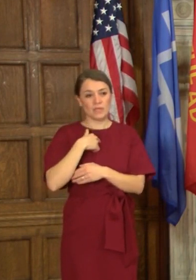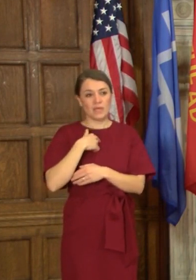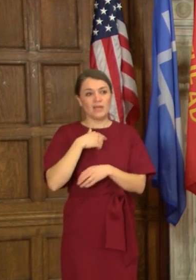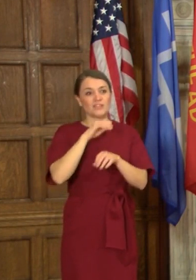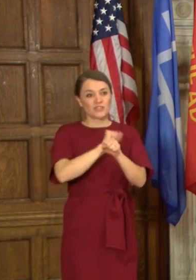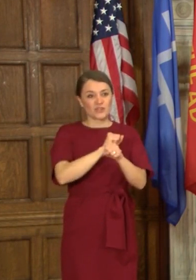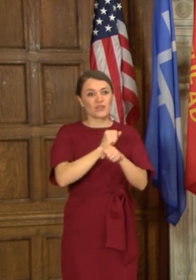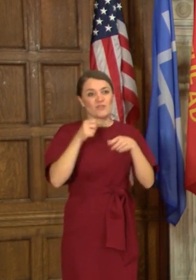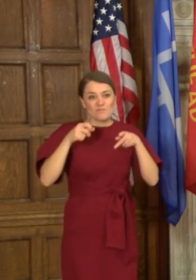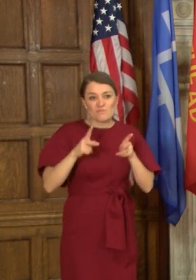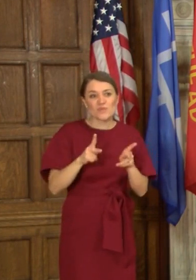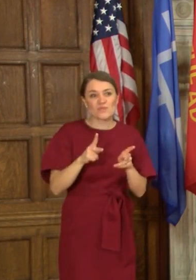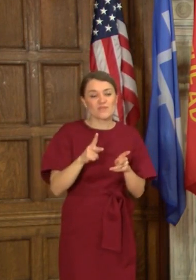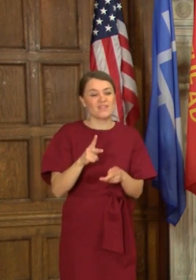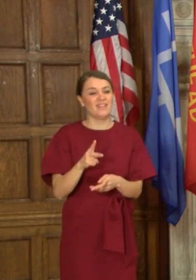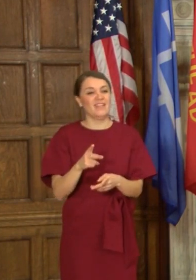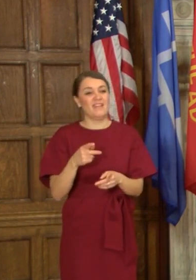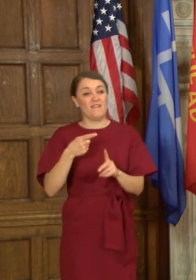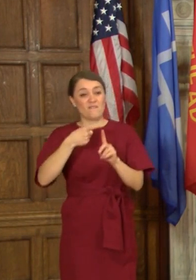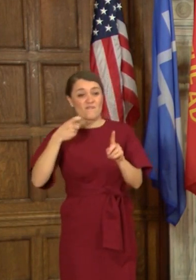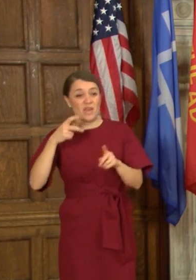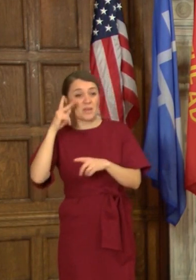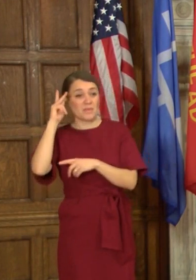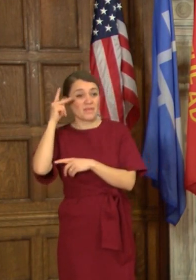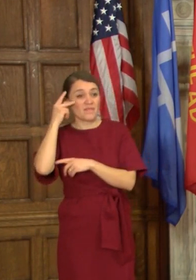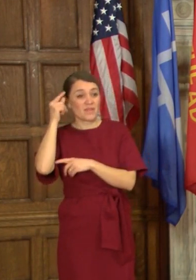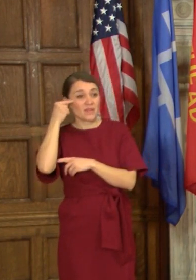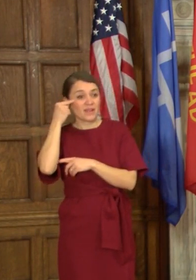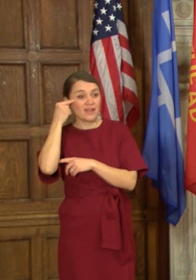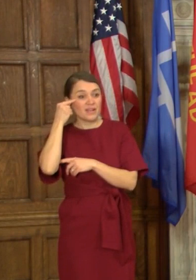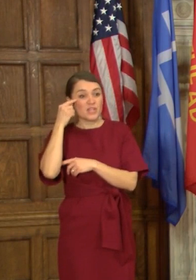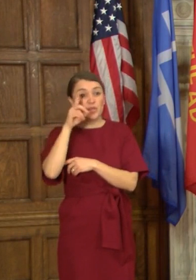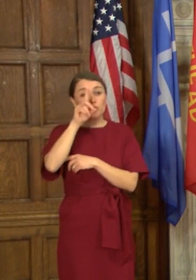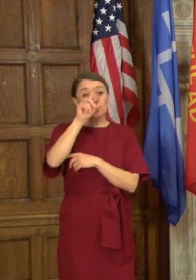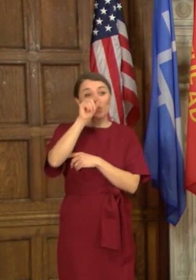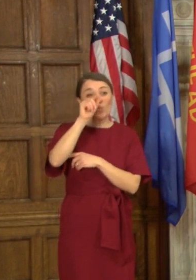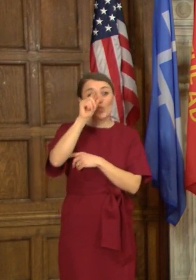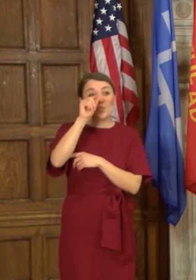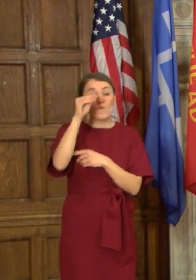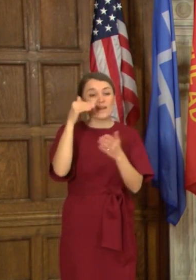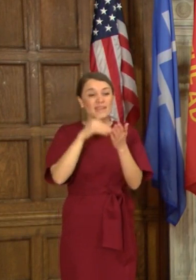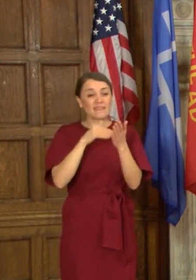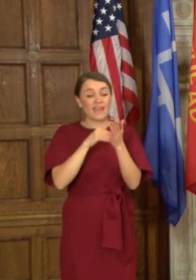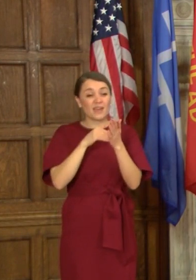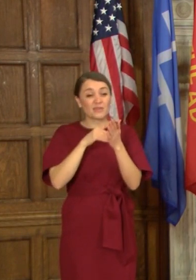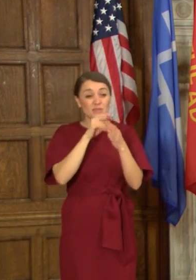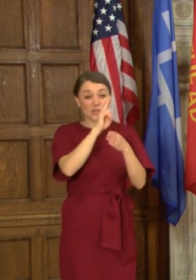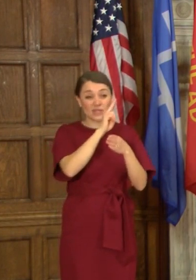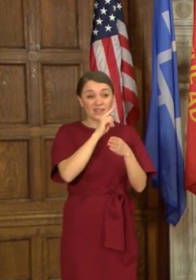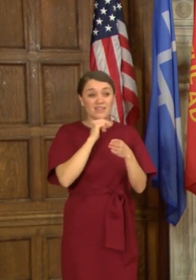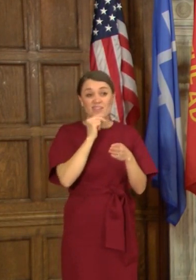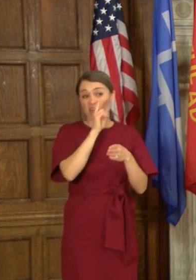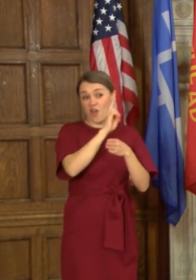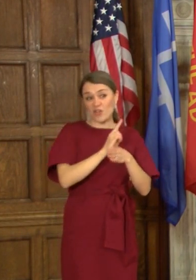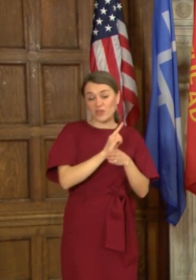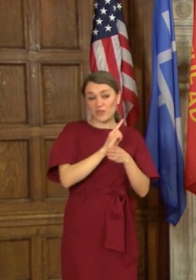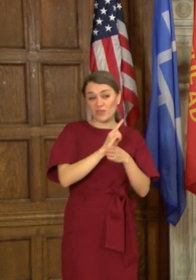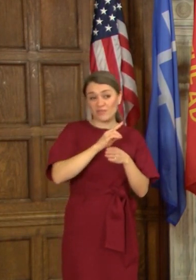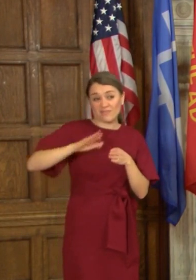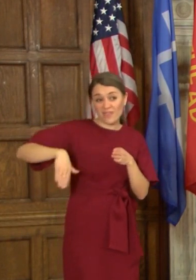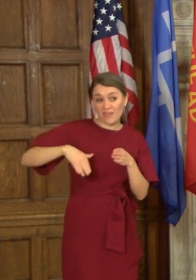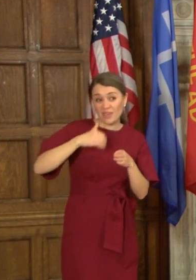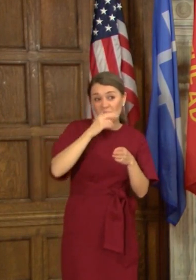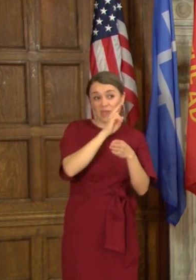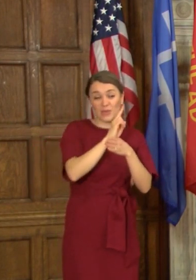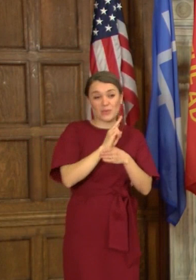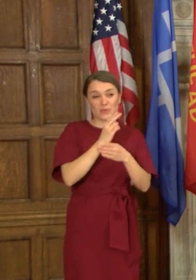government to redirect almost 20,000 unused doses of of vaccinations to our most vulnerable